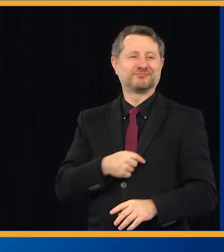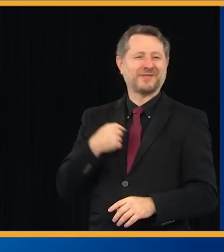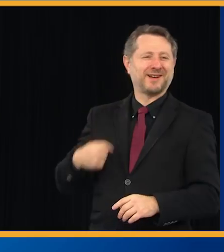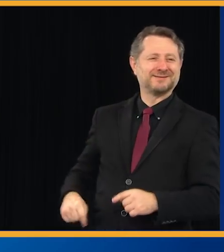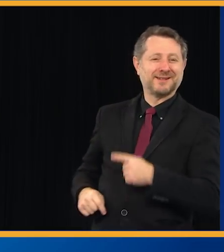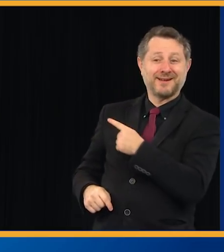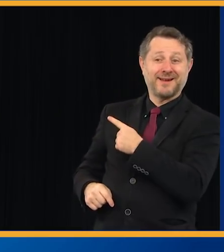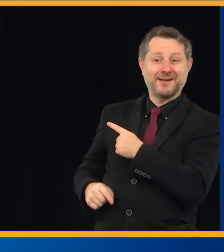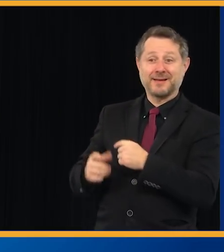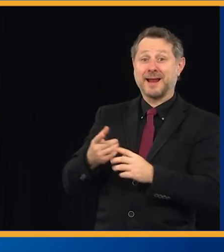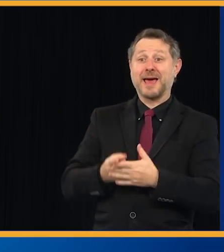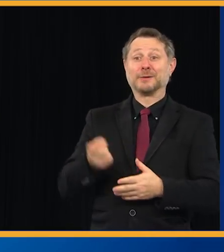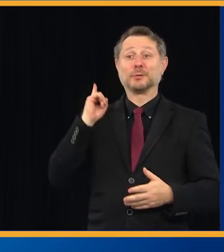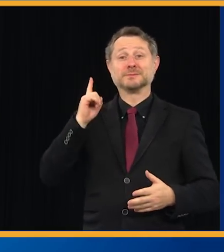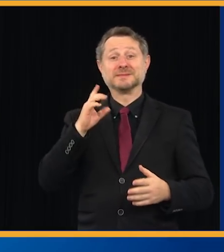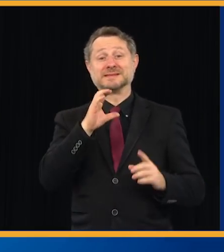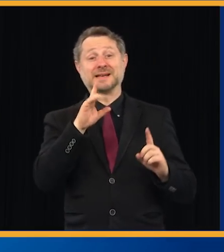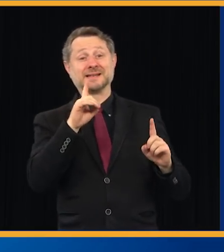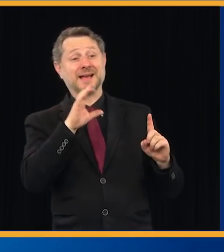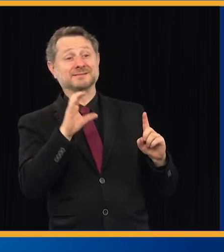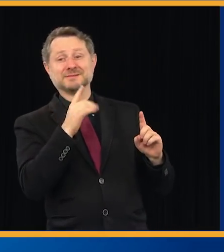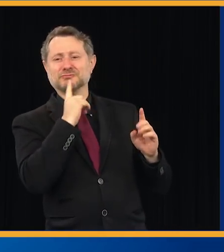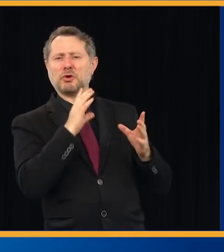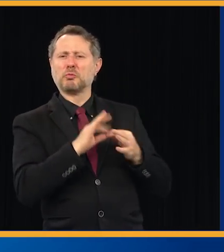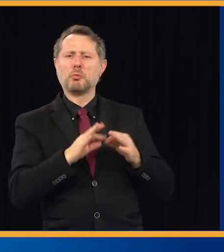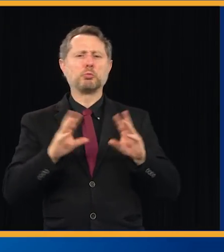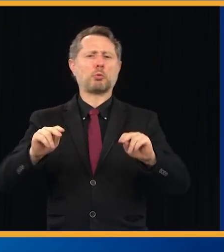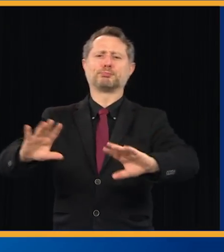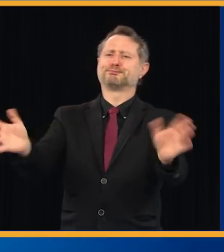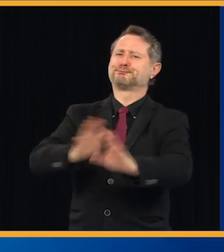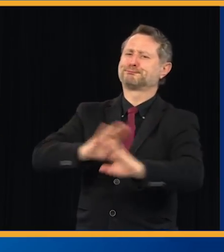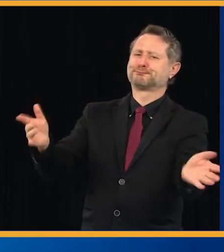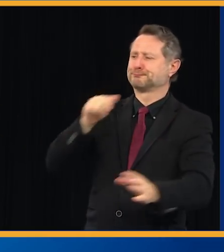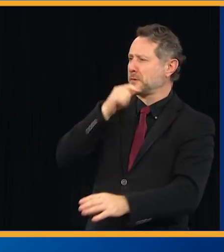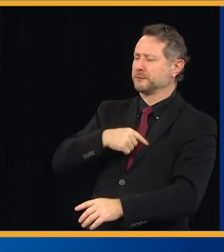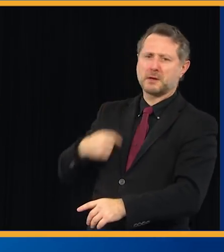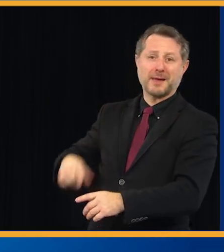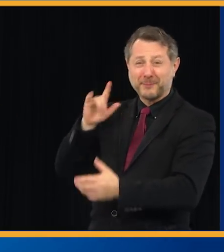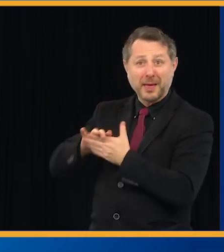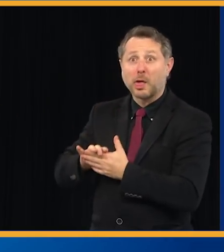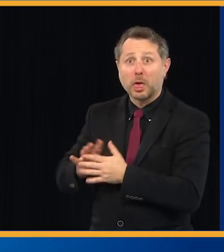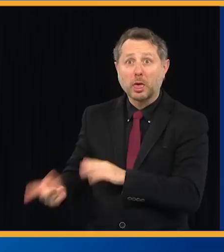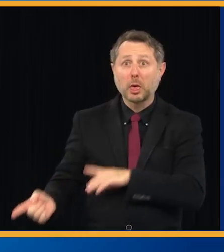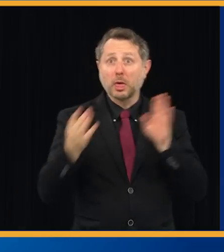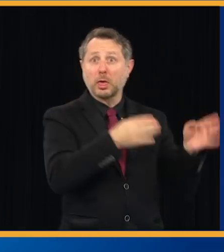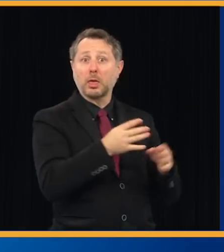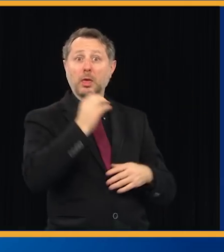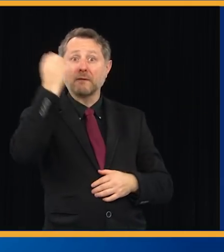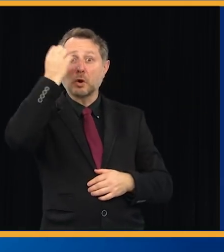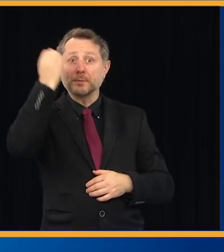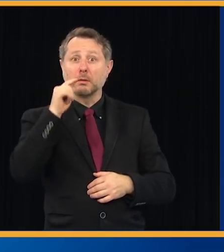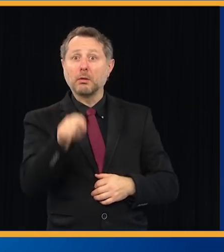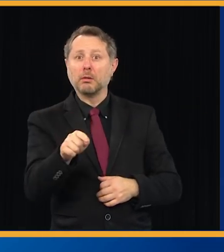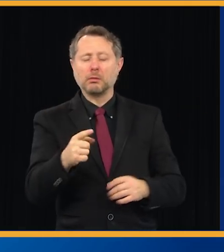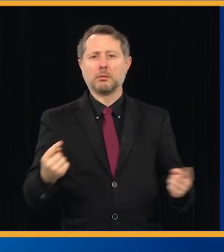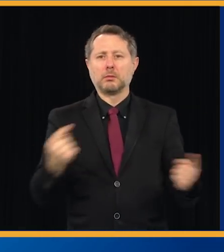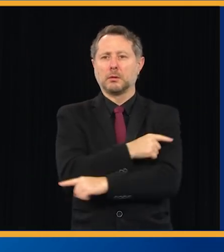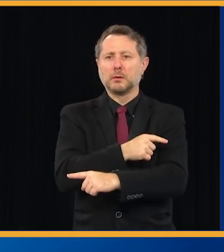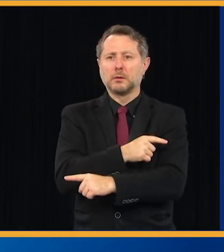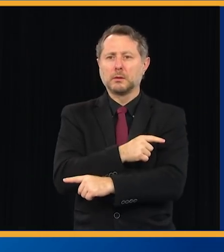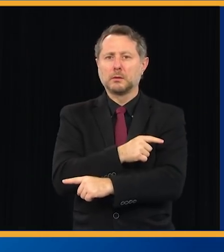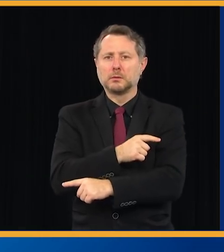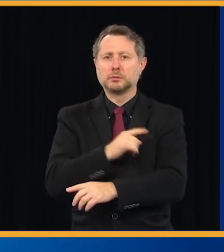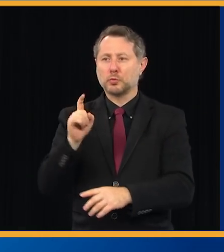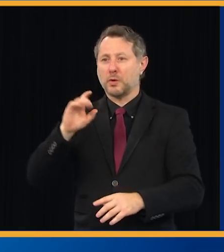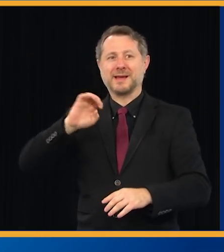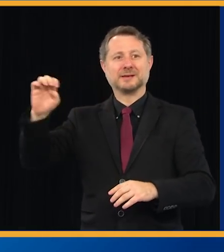says, it didn't come from China. It actually came from Europe to the East Coast. That's how it got to New York, and that's how it got to